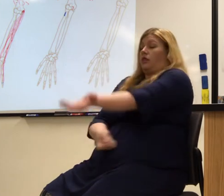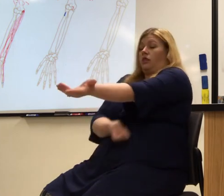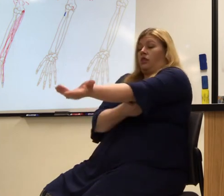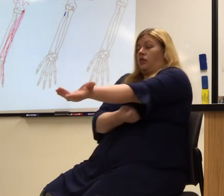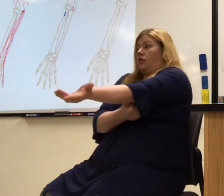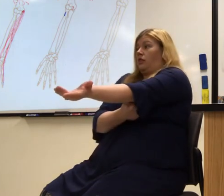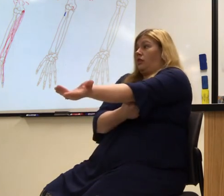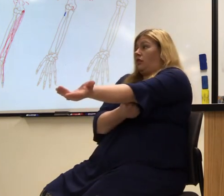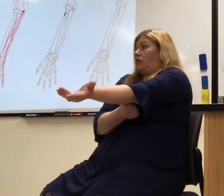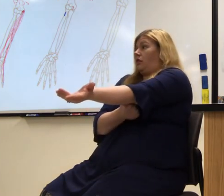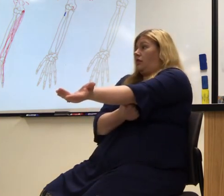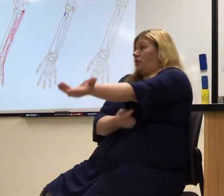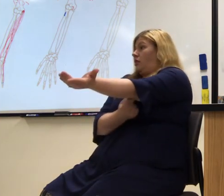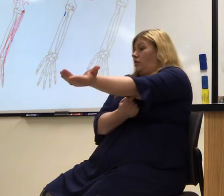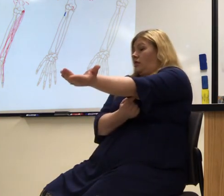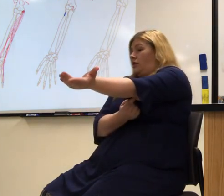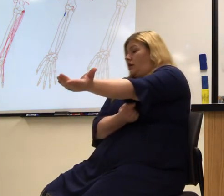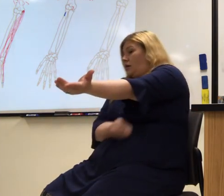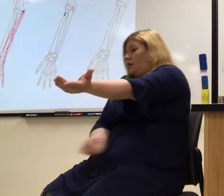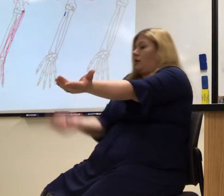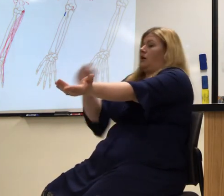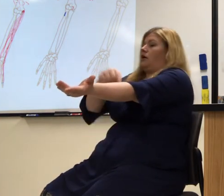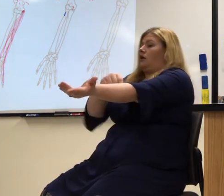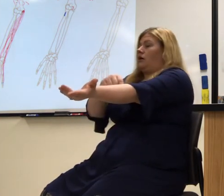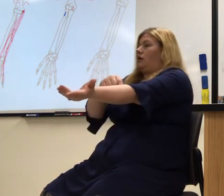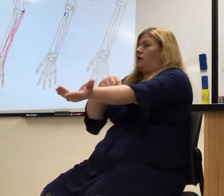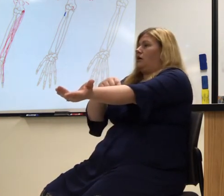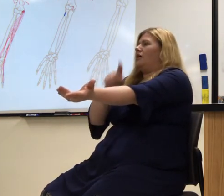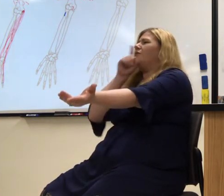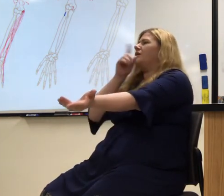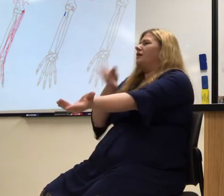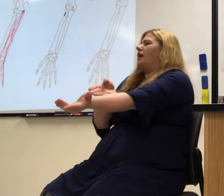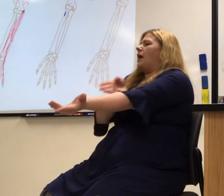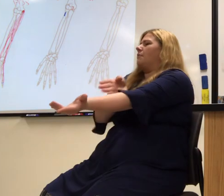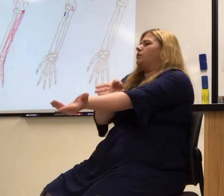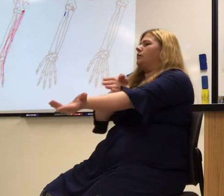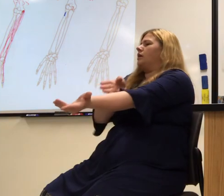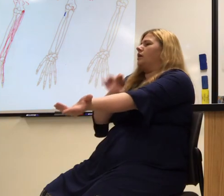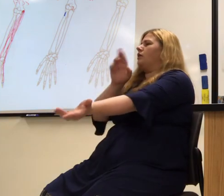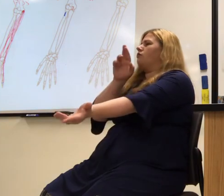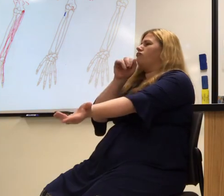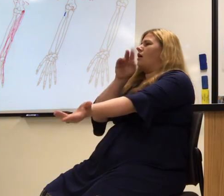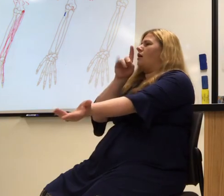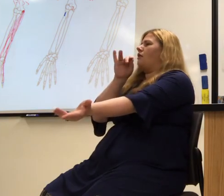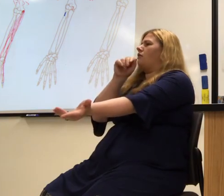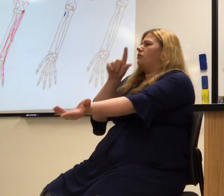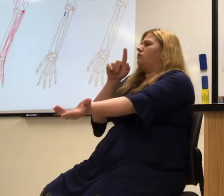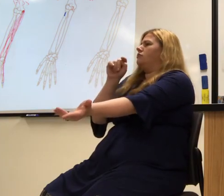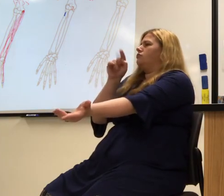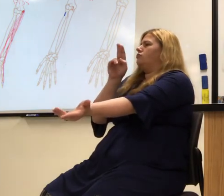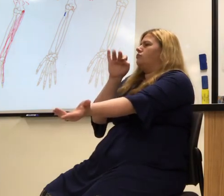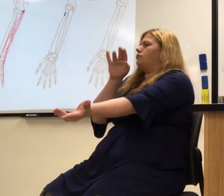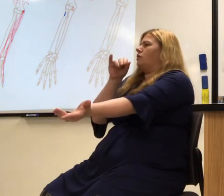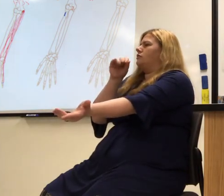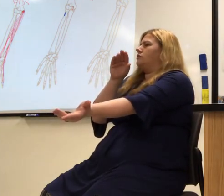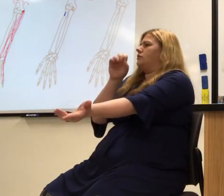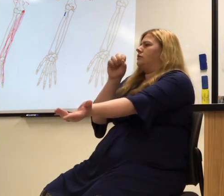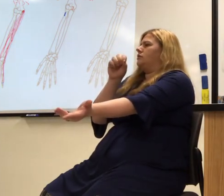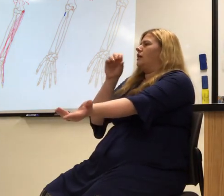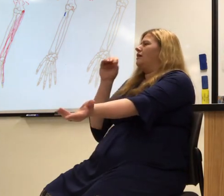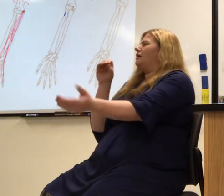It inserts on the proximal radius, pretty much between radial tuberosity and the insertion of the pronator teres.